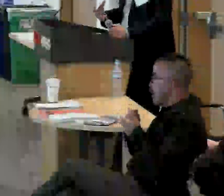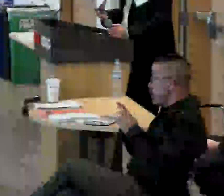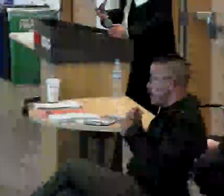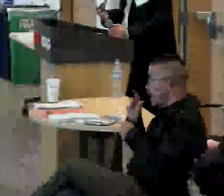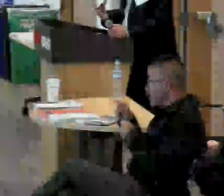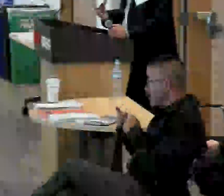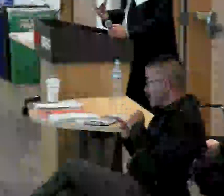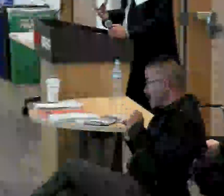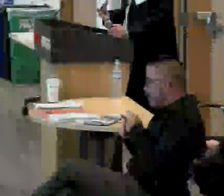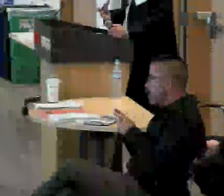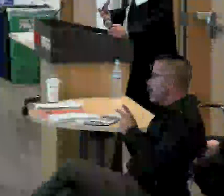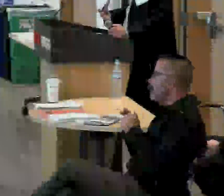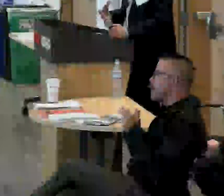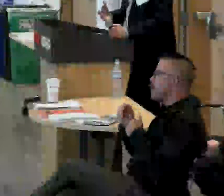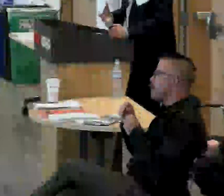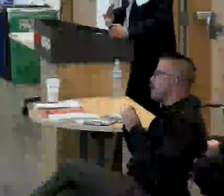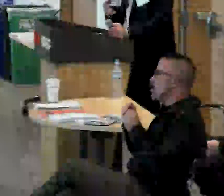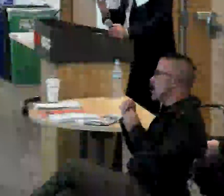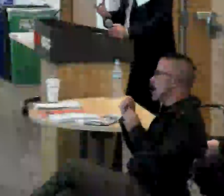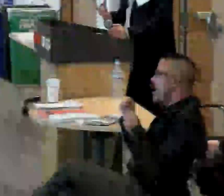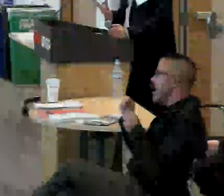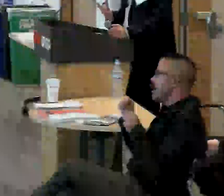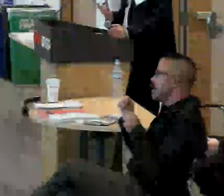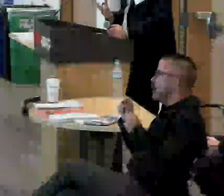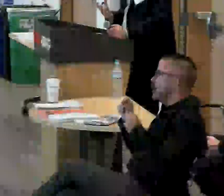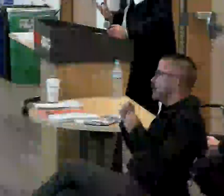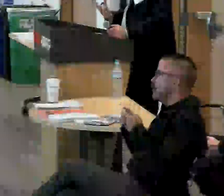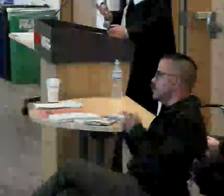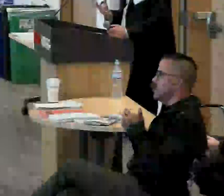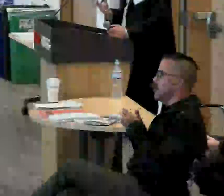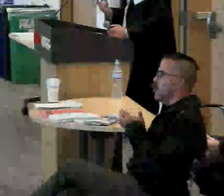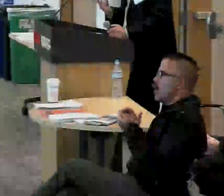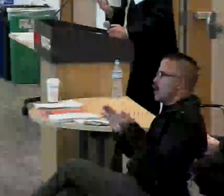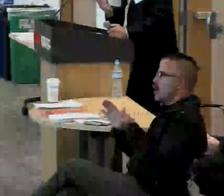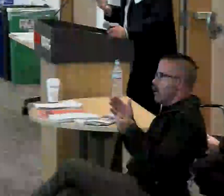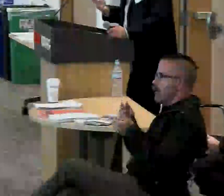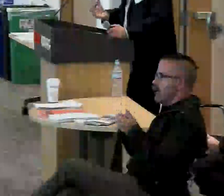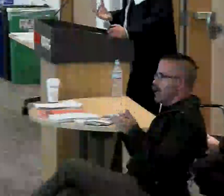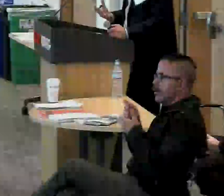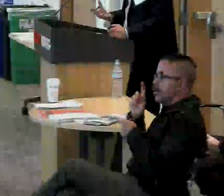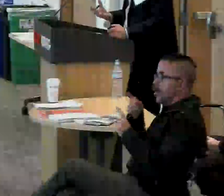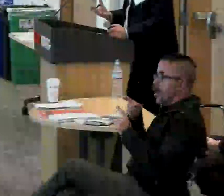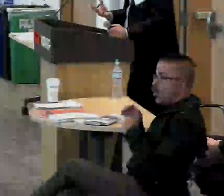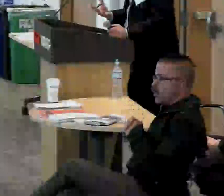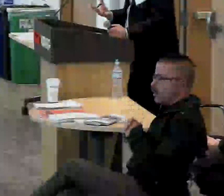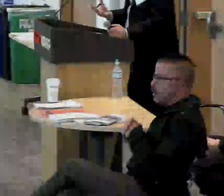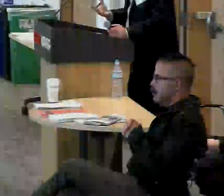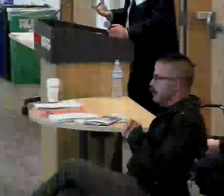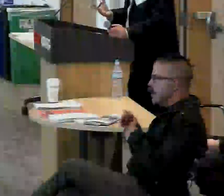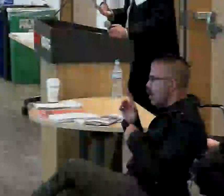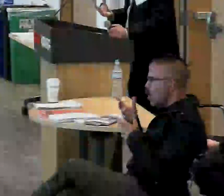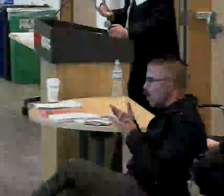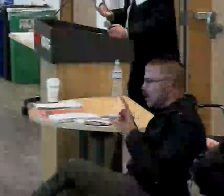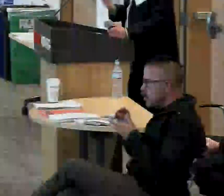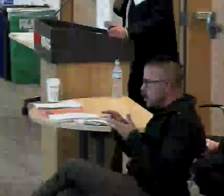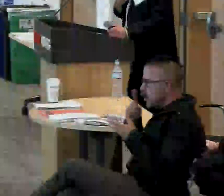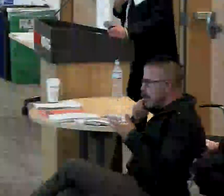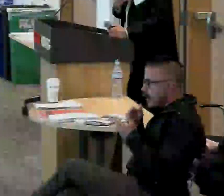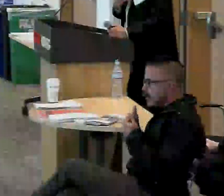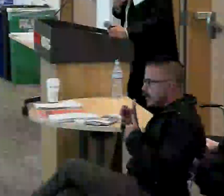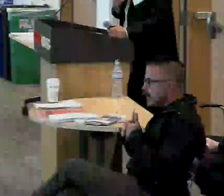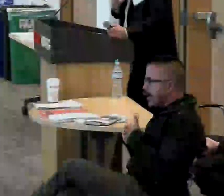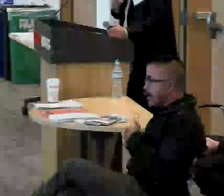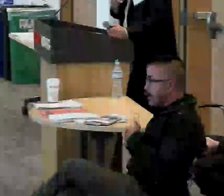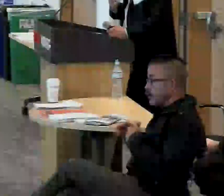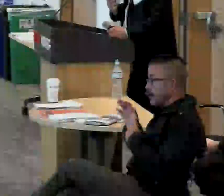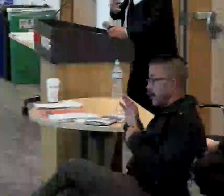more assets to better support what their goals are in life. What do you think comes next? Certainly,